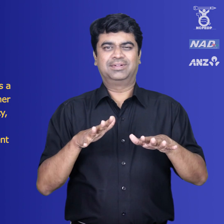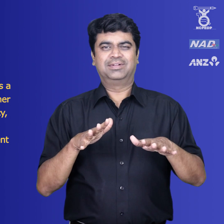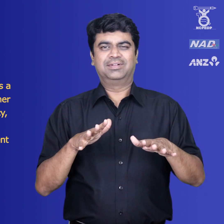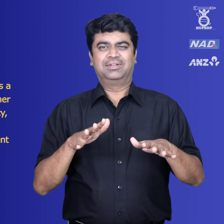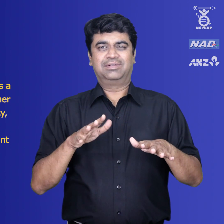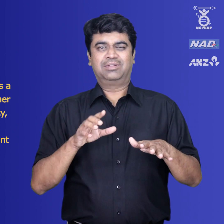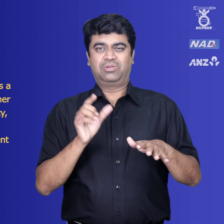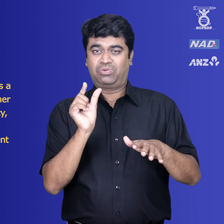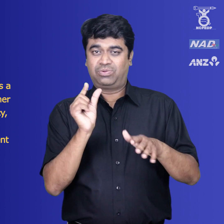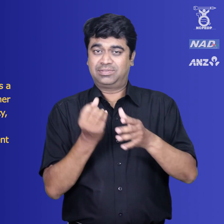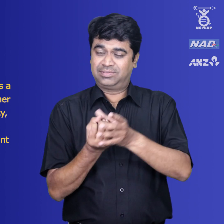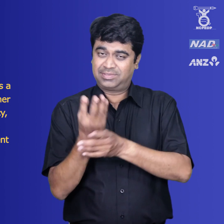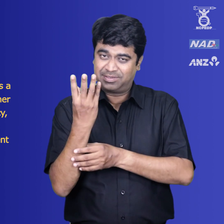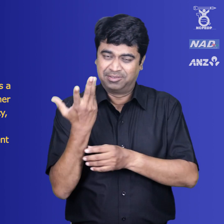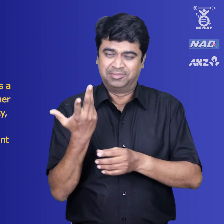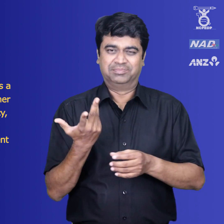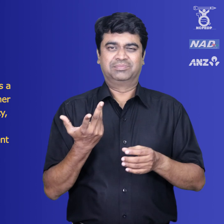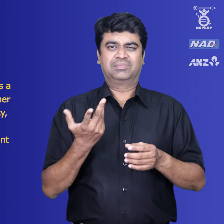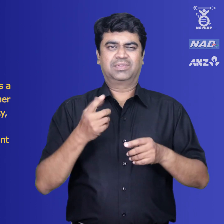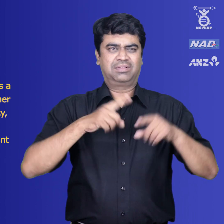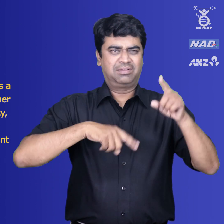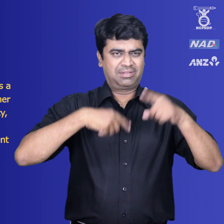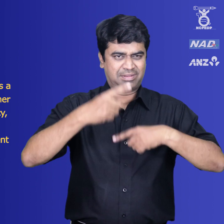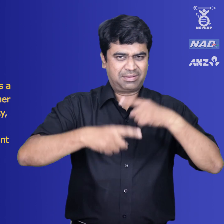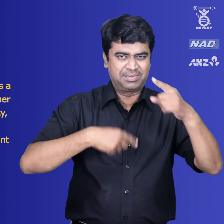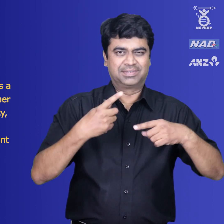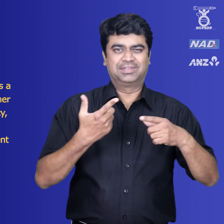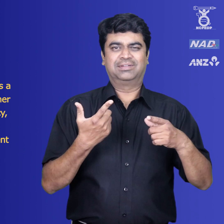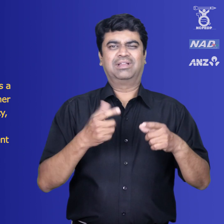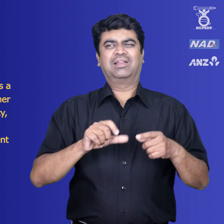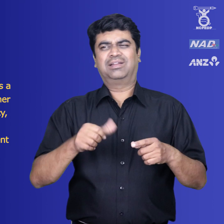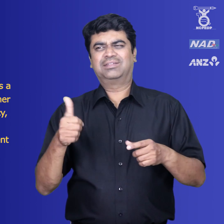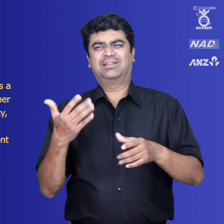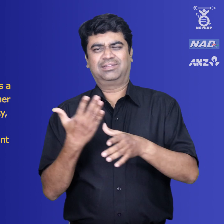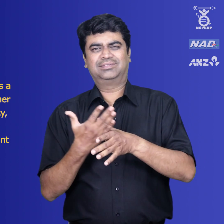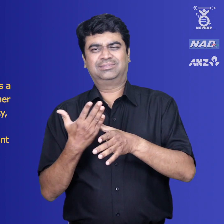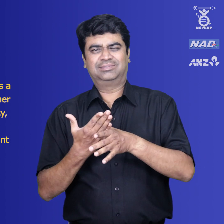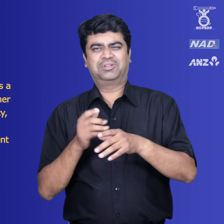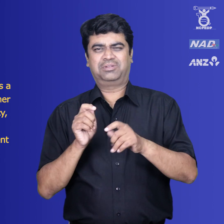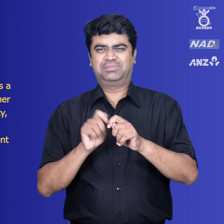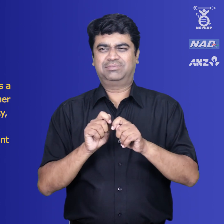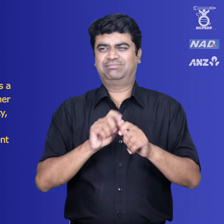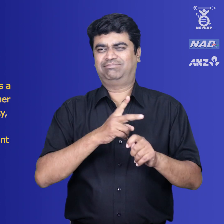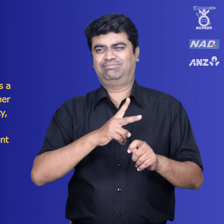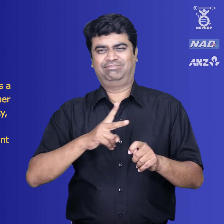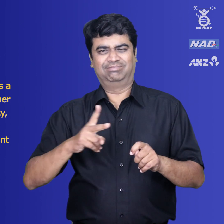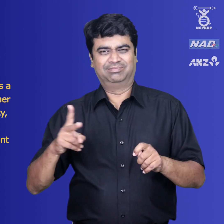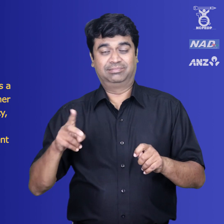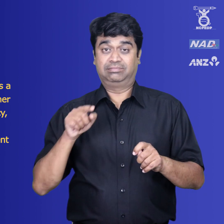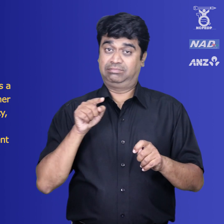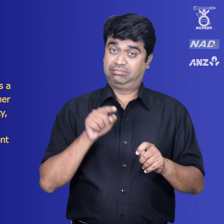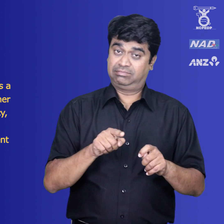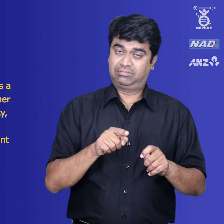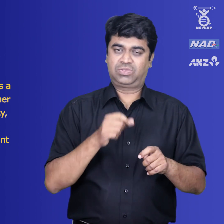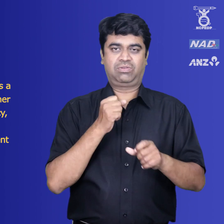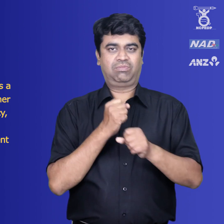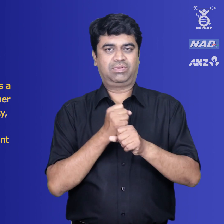organization, union, factory, or such other establishment as the appropriate